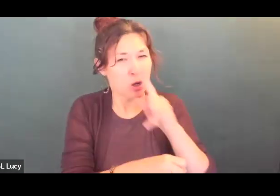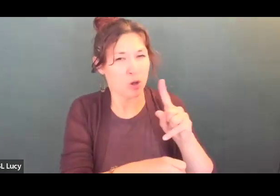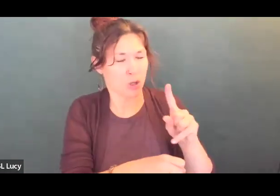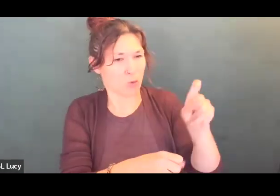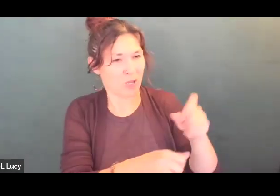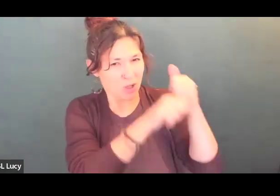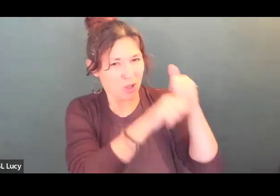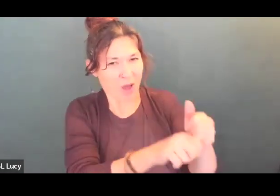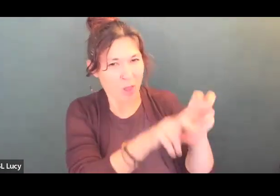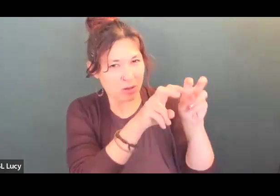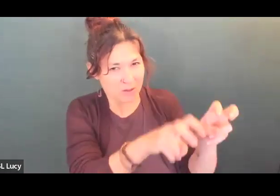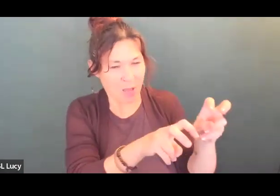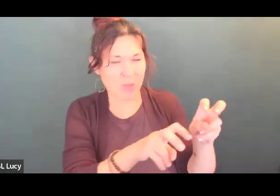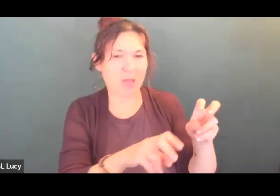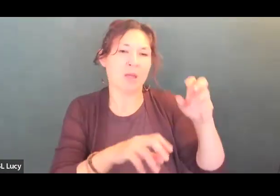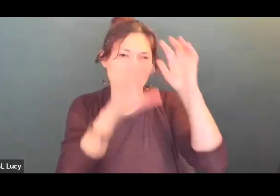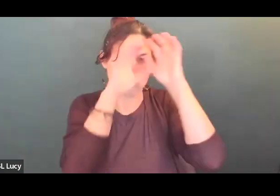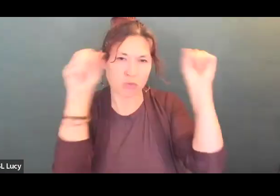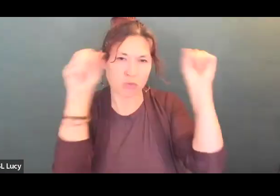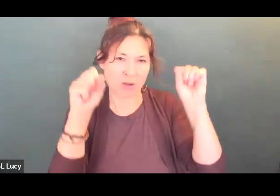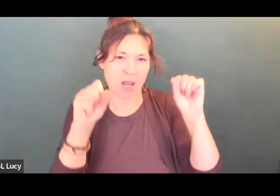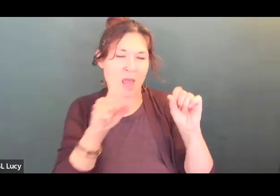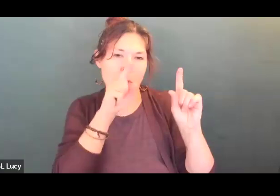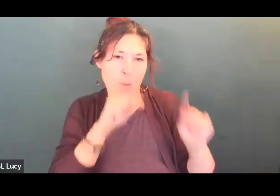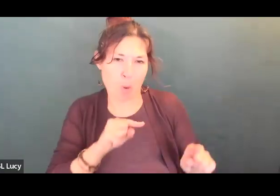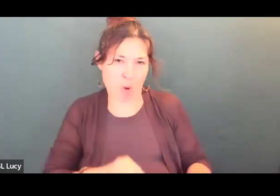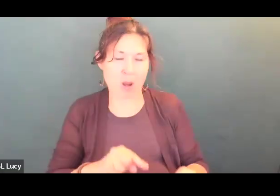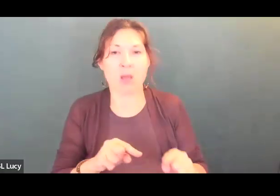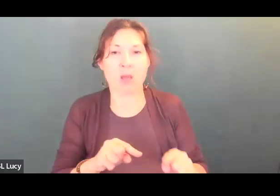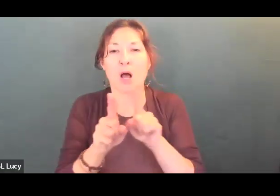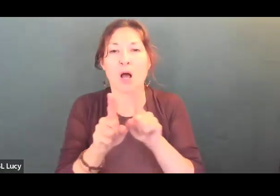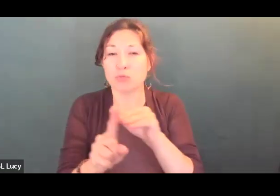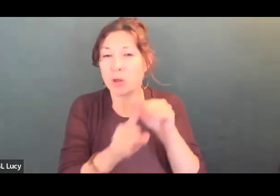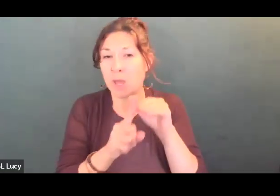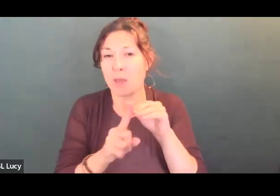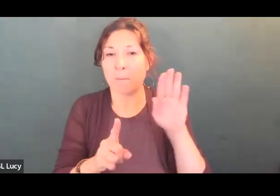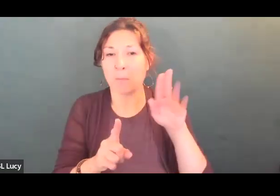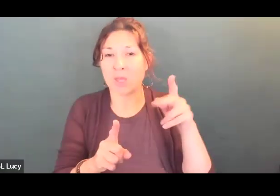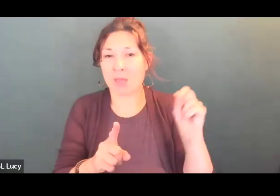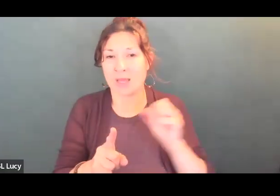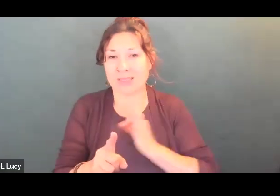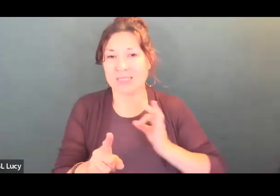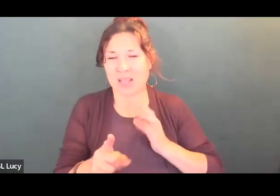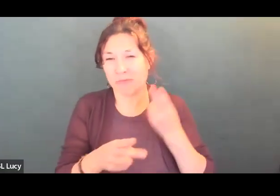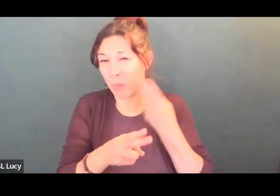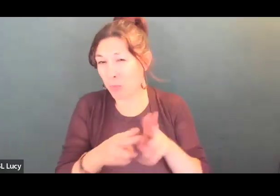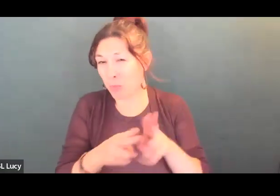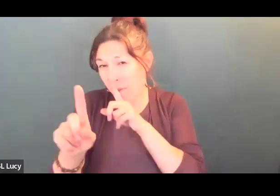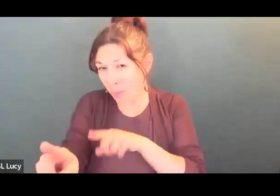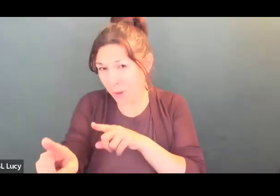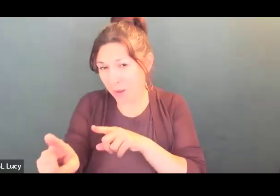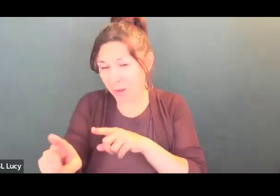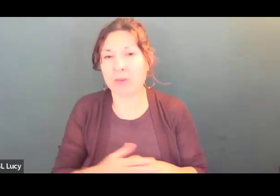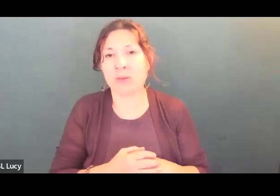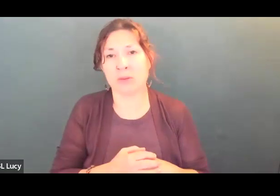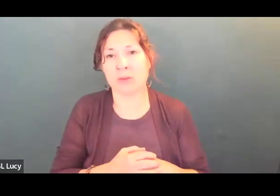related to the items in the superintendent's report. And I'd also like to remind BPS staff to be brief in your responses and please